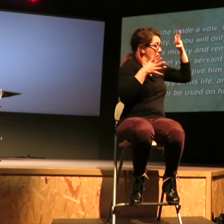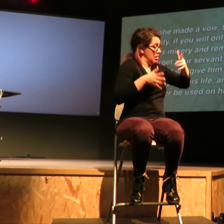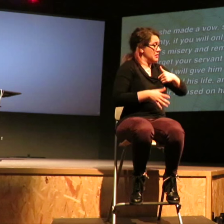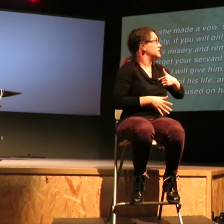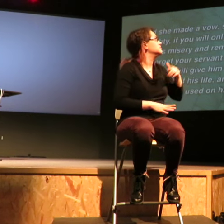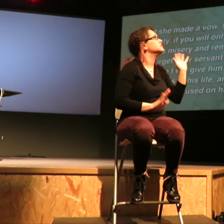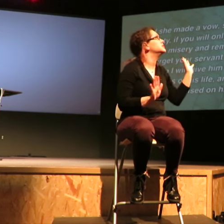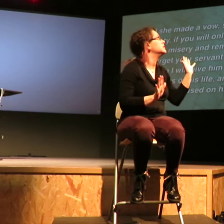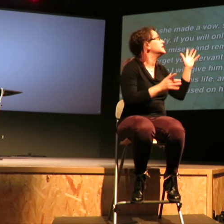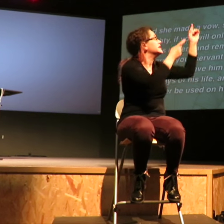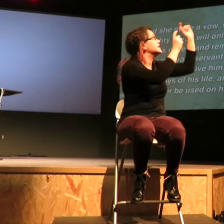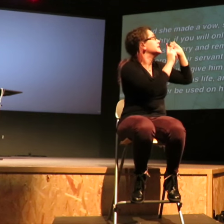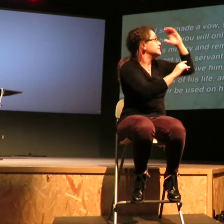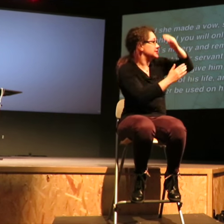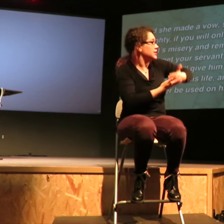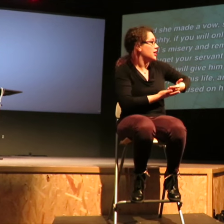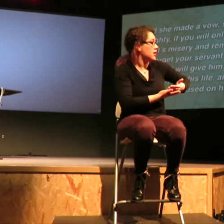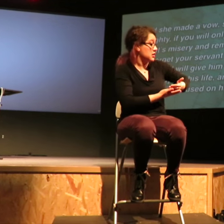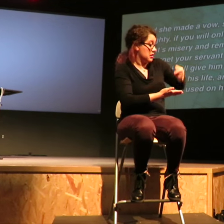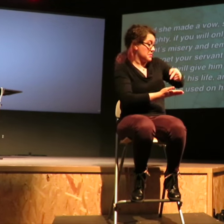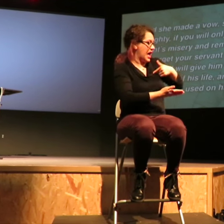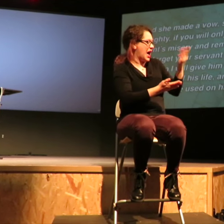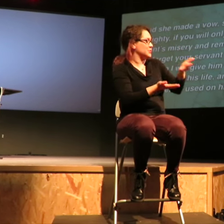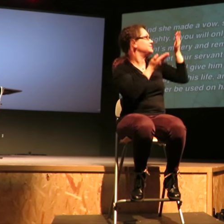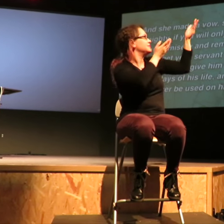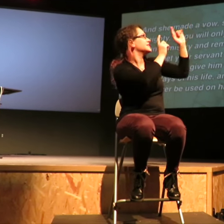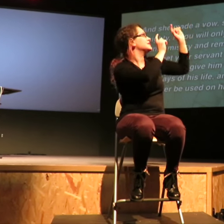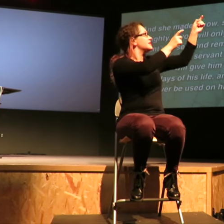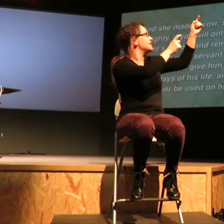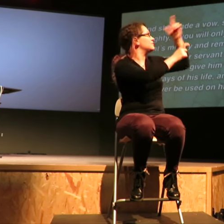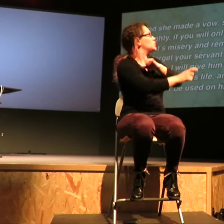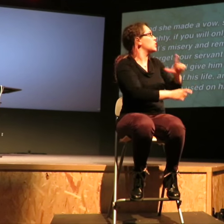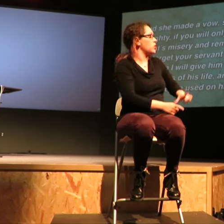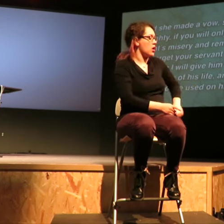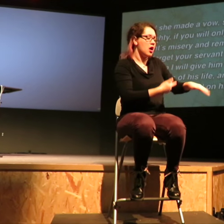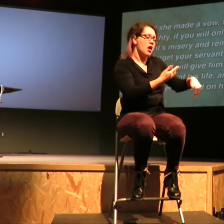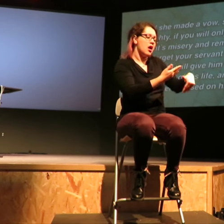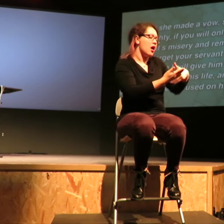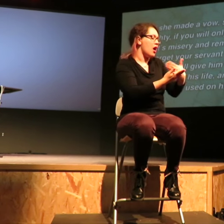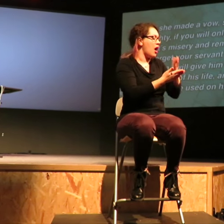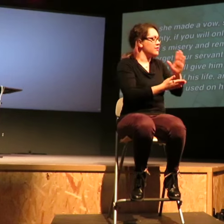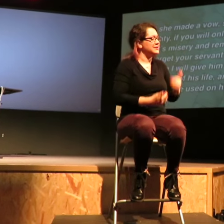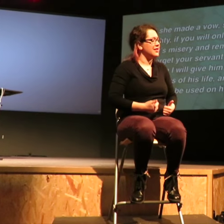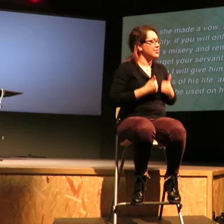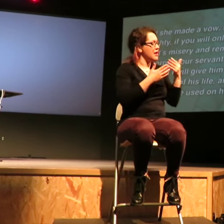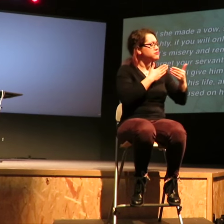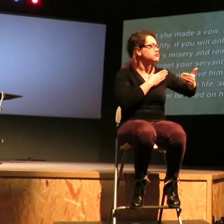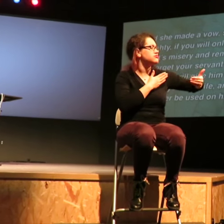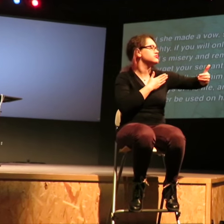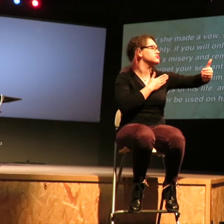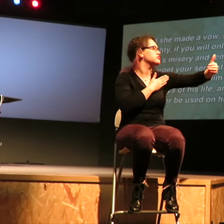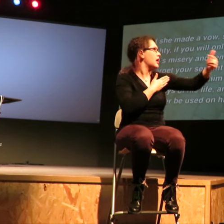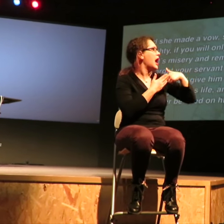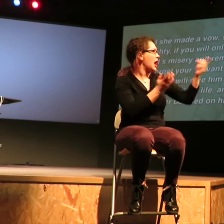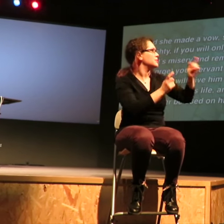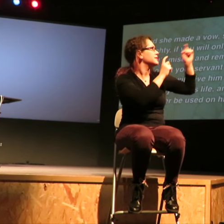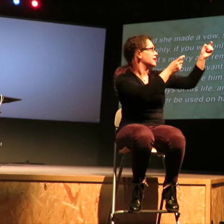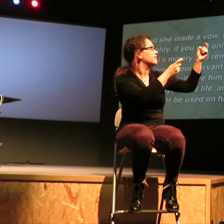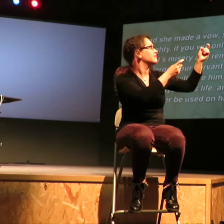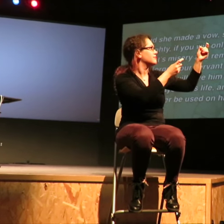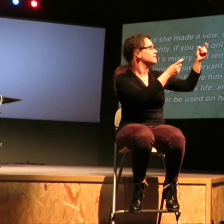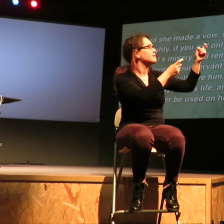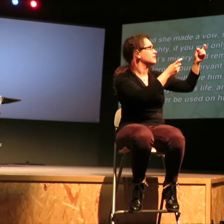son, then I will give him to the Lord all the days of his life. She's setting something up for